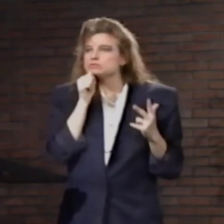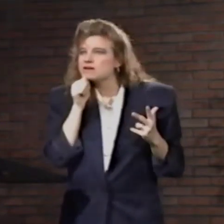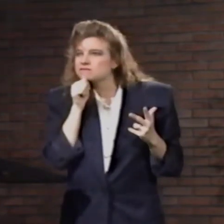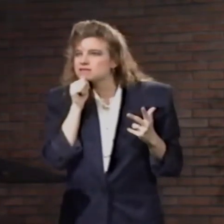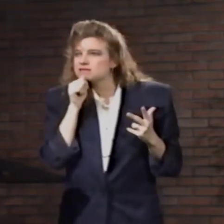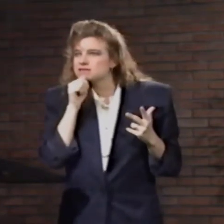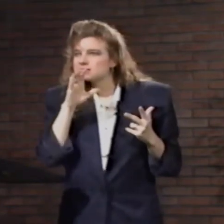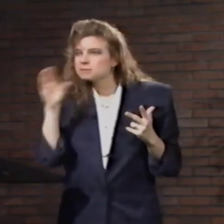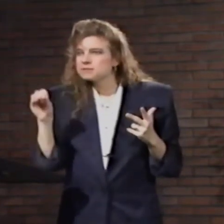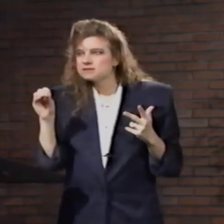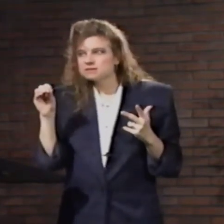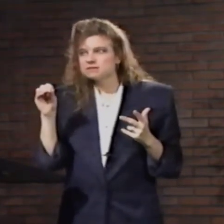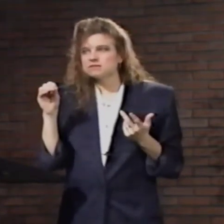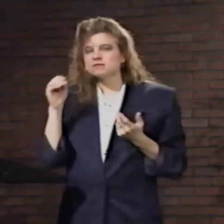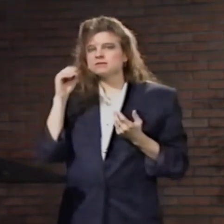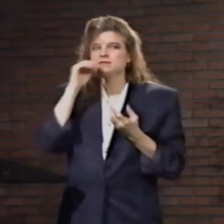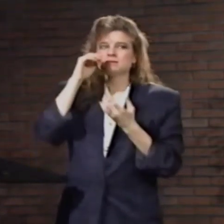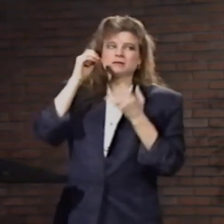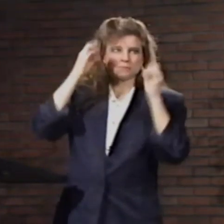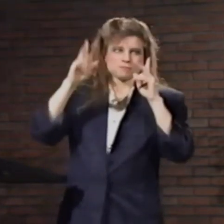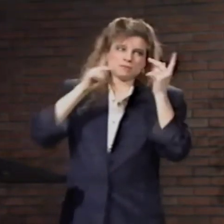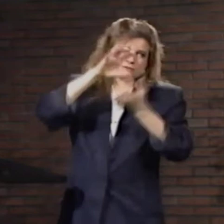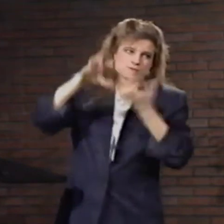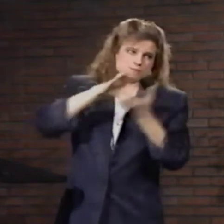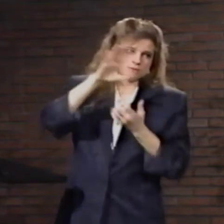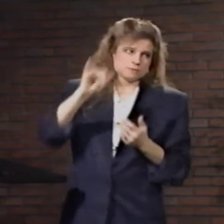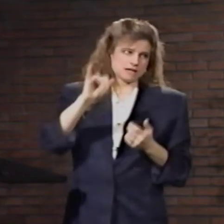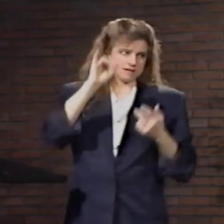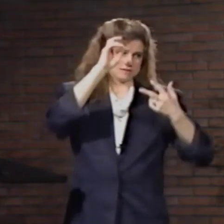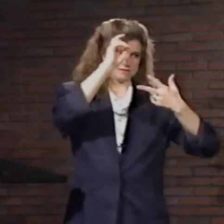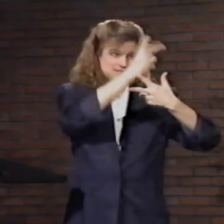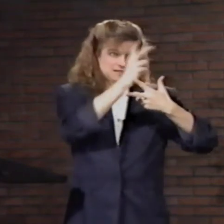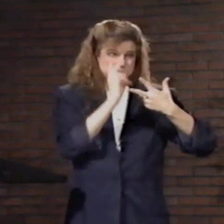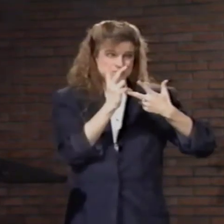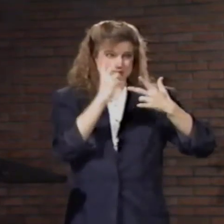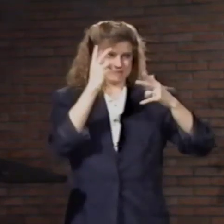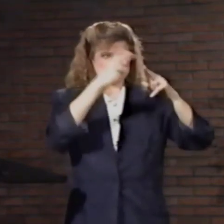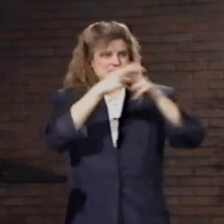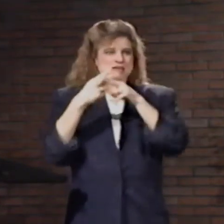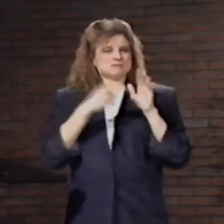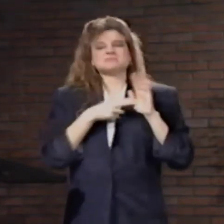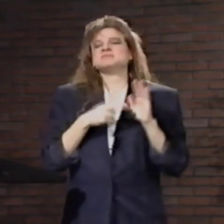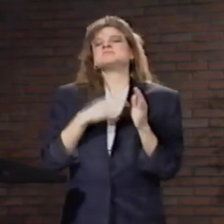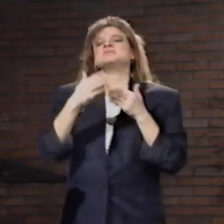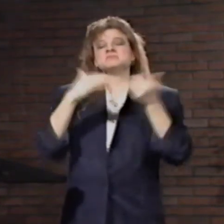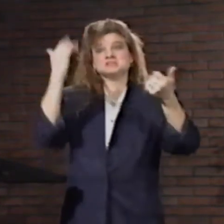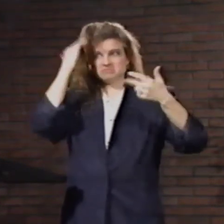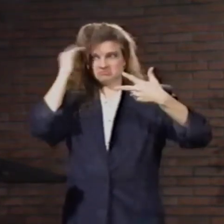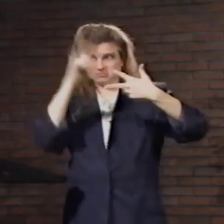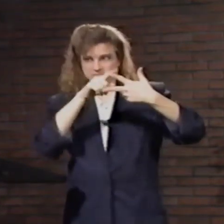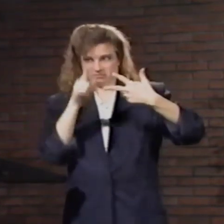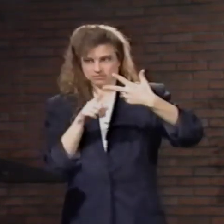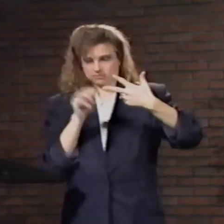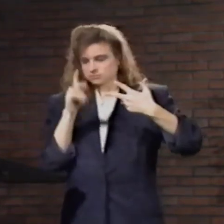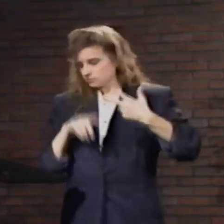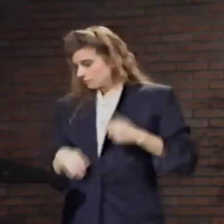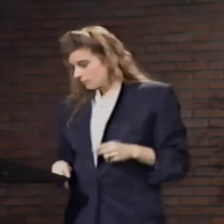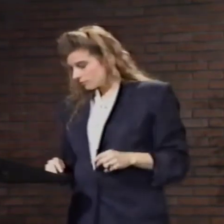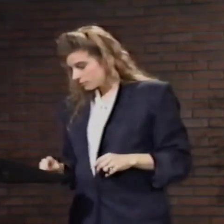III, public actually means private companies. So it often happens that people will confuse the two of them of what they actually